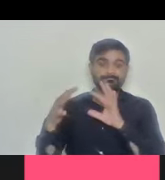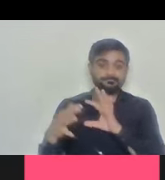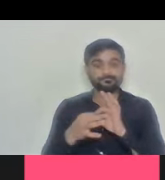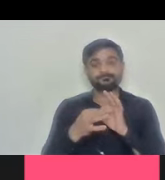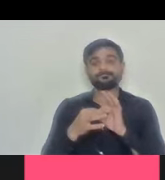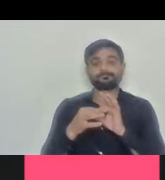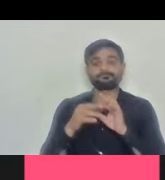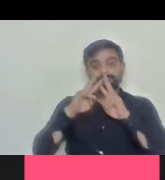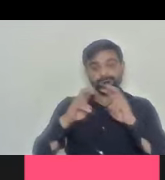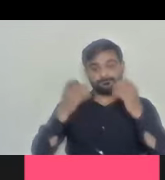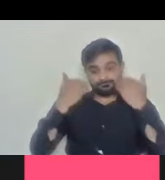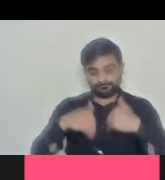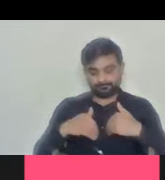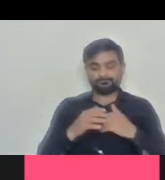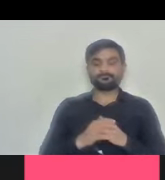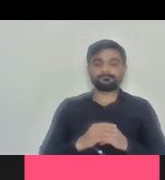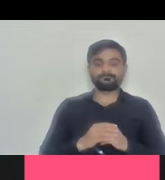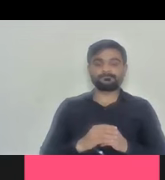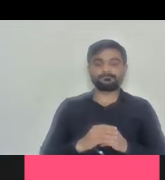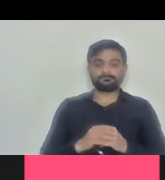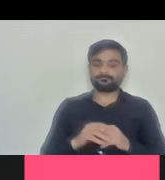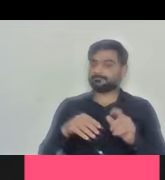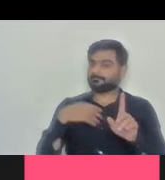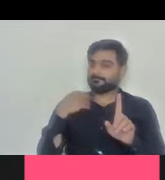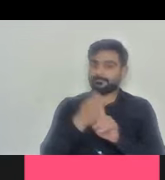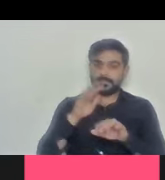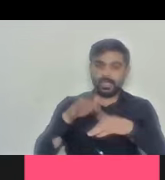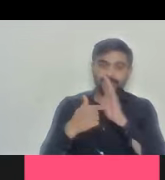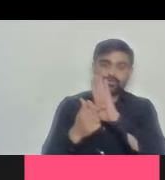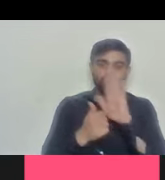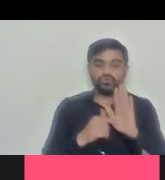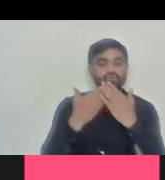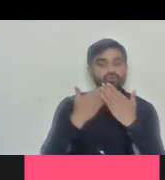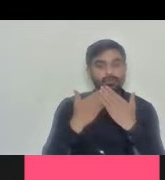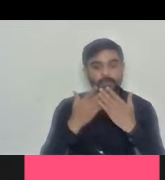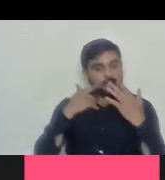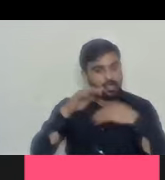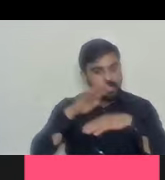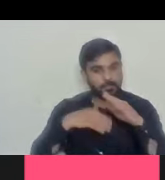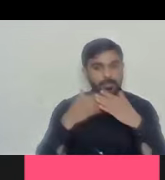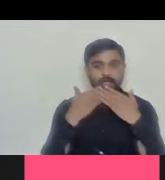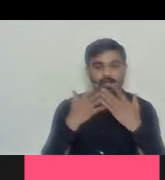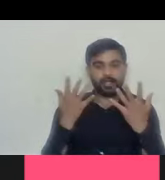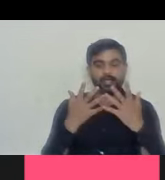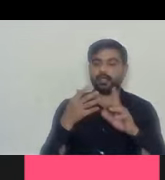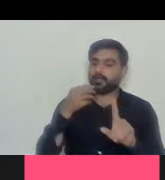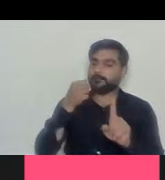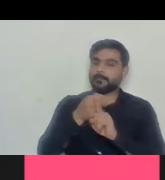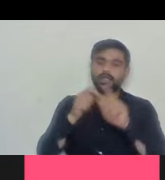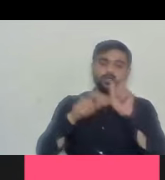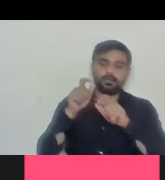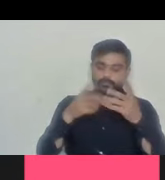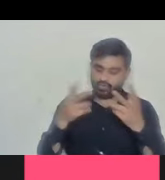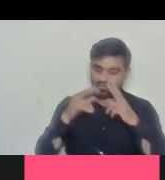a researcher. And then that affects how you present your study, how you analyze your study, how you depict the population that